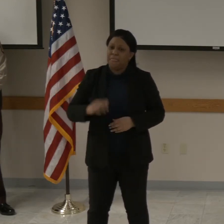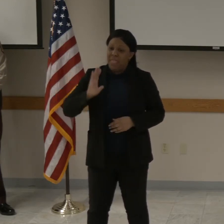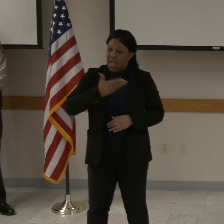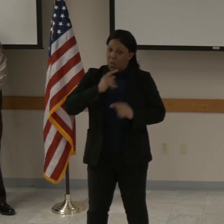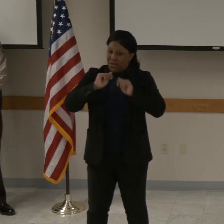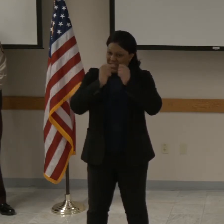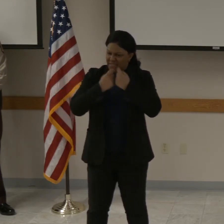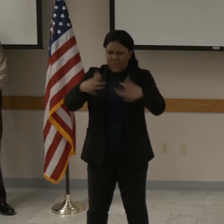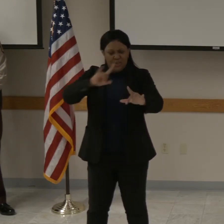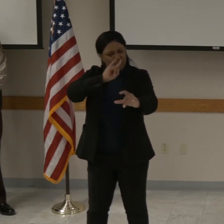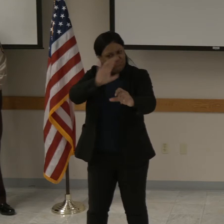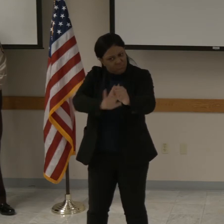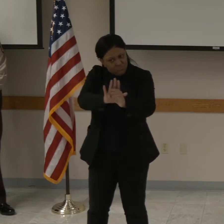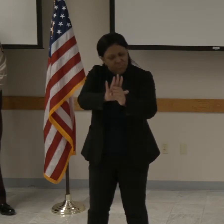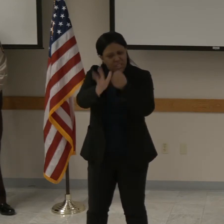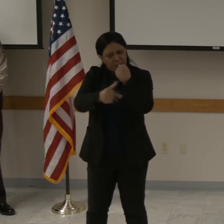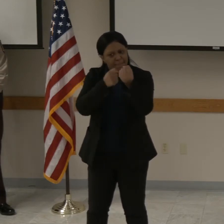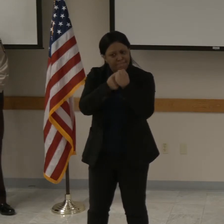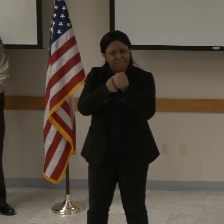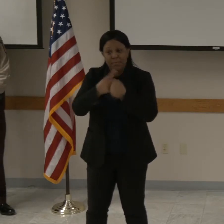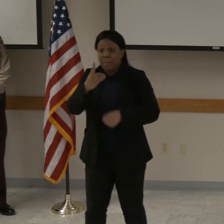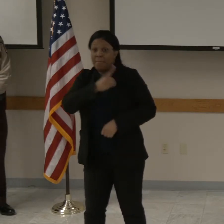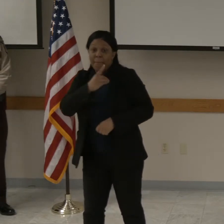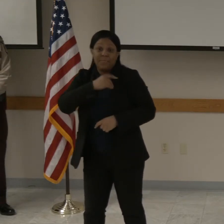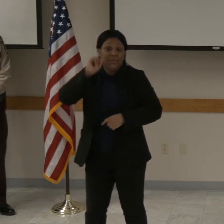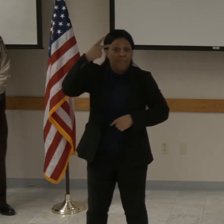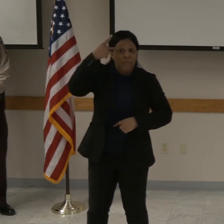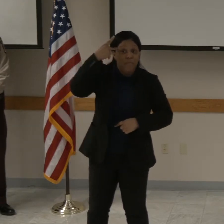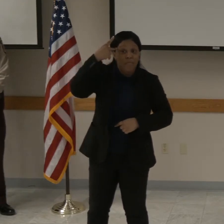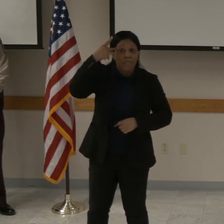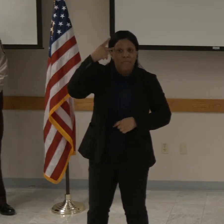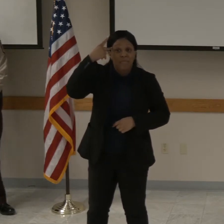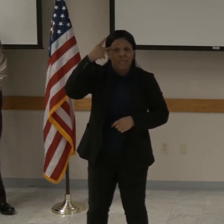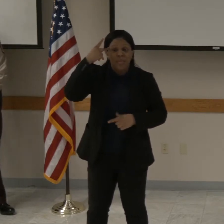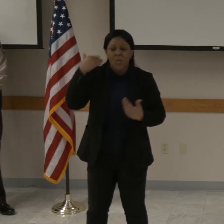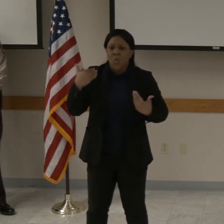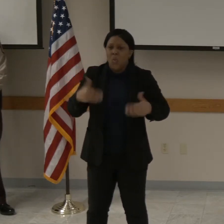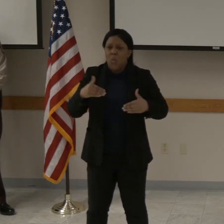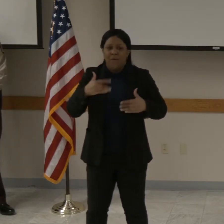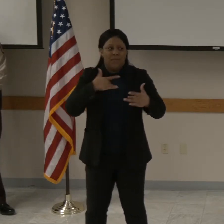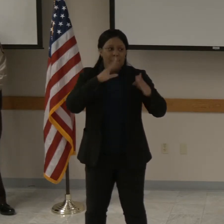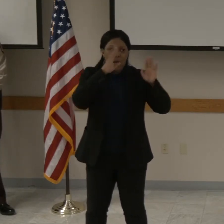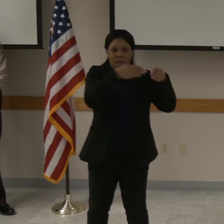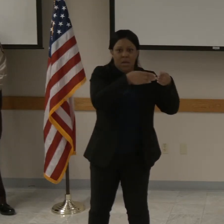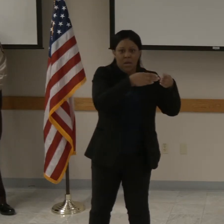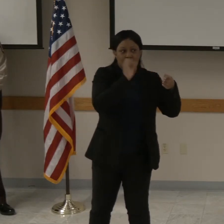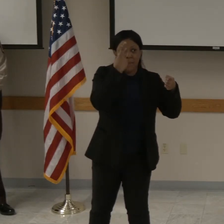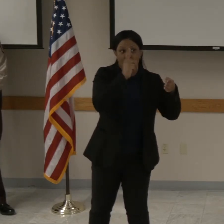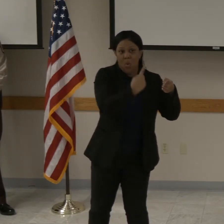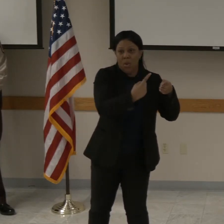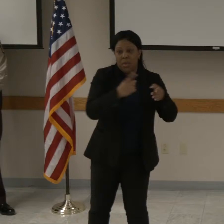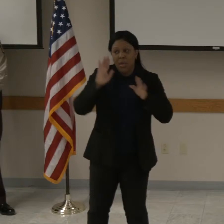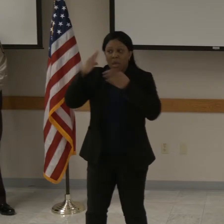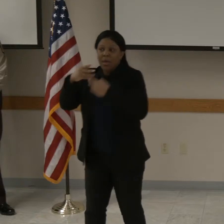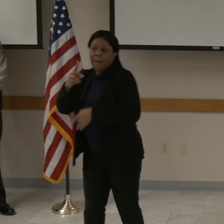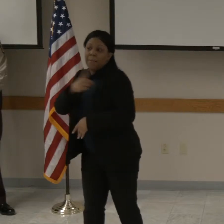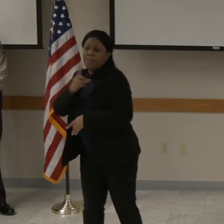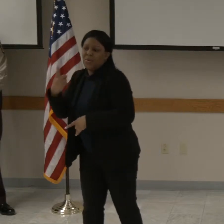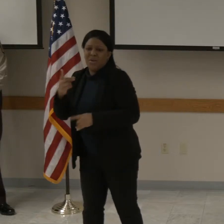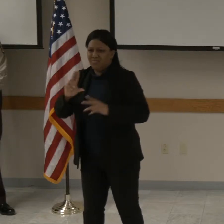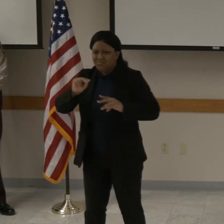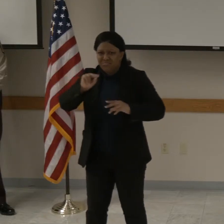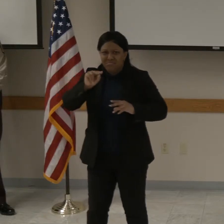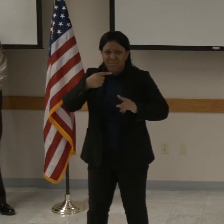St. Paul. This is a metro area plan. It is not an either or once again there. But we have also reached out to our partners